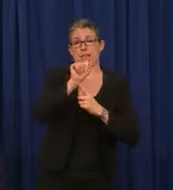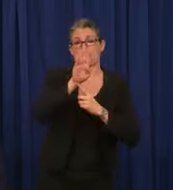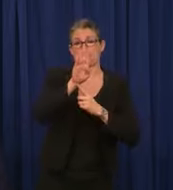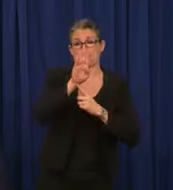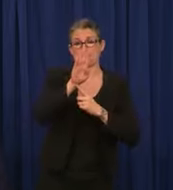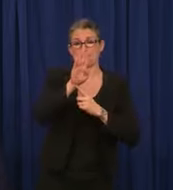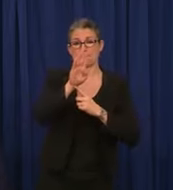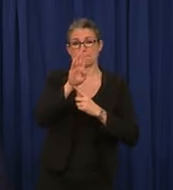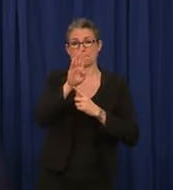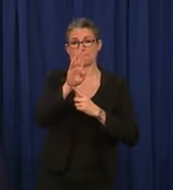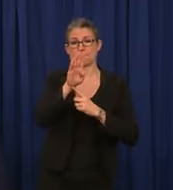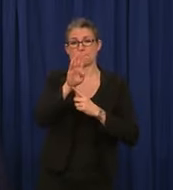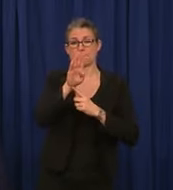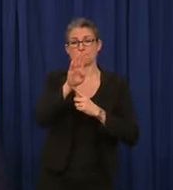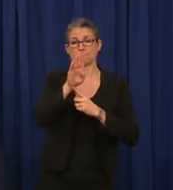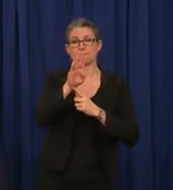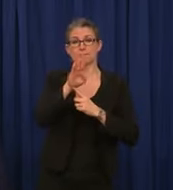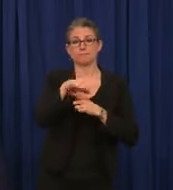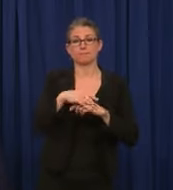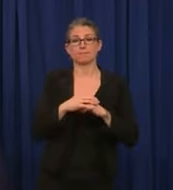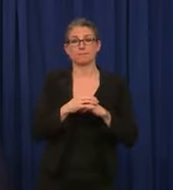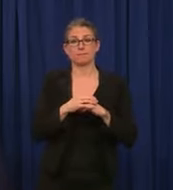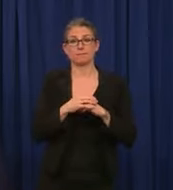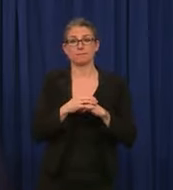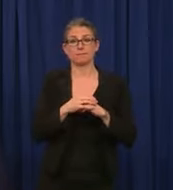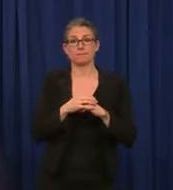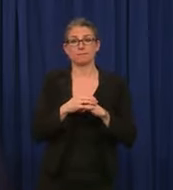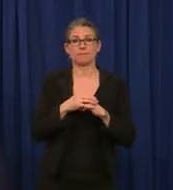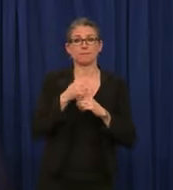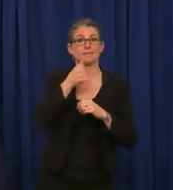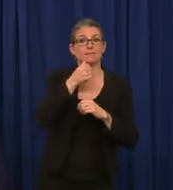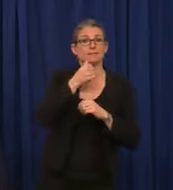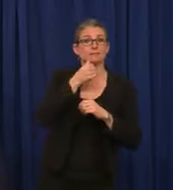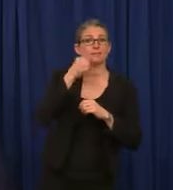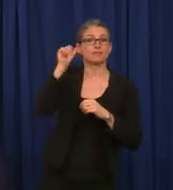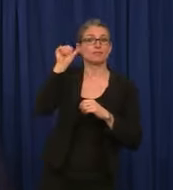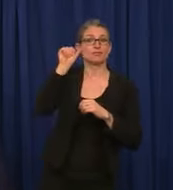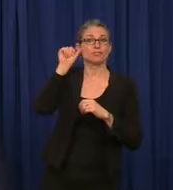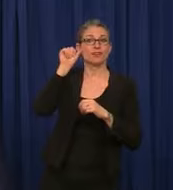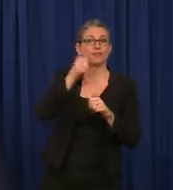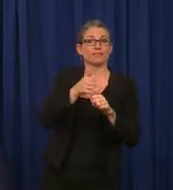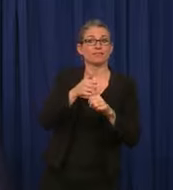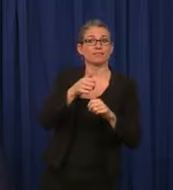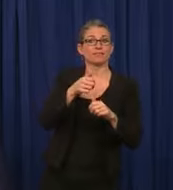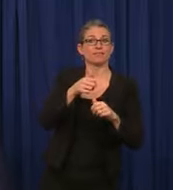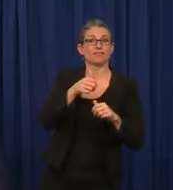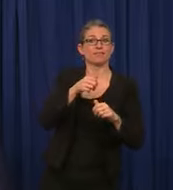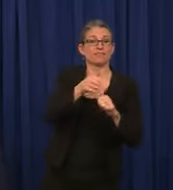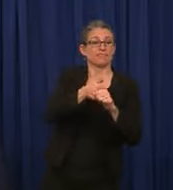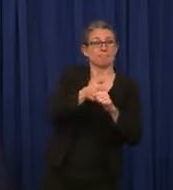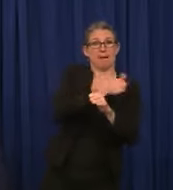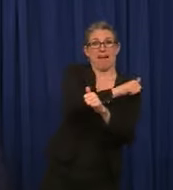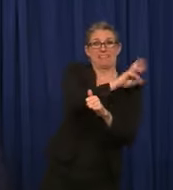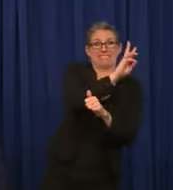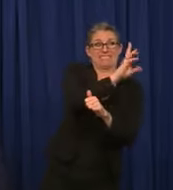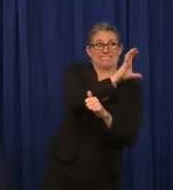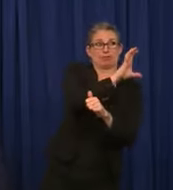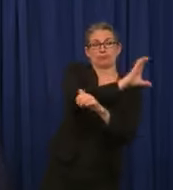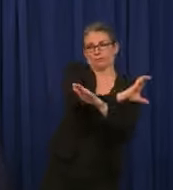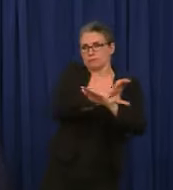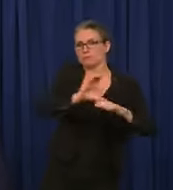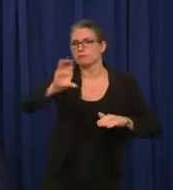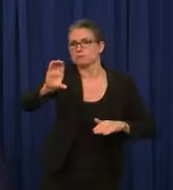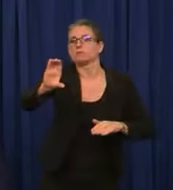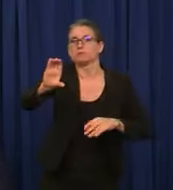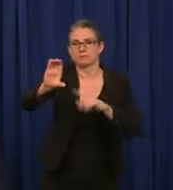Yesterday, just under 600 samples were shipped to LabCorp for testing. As a